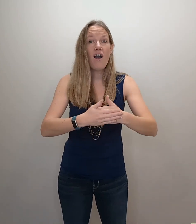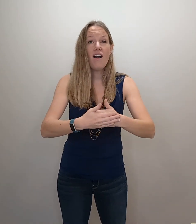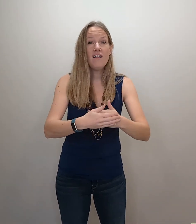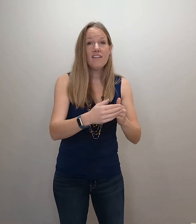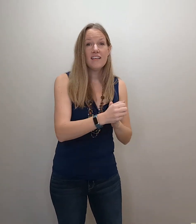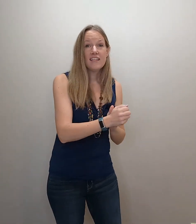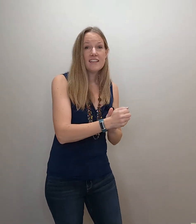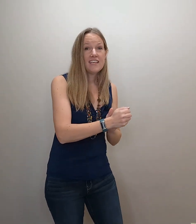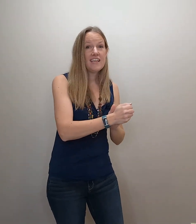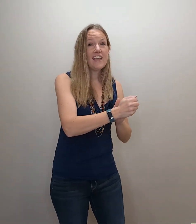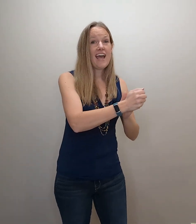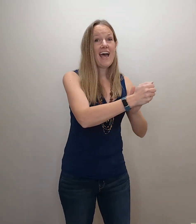All the